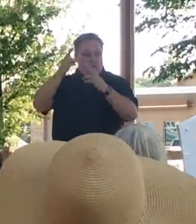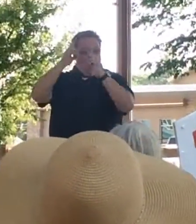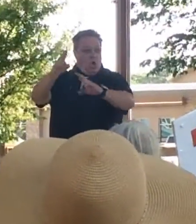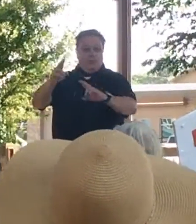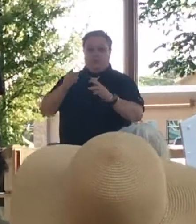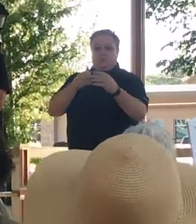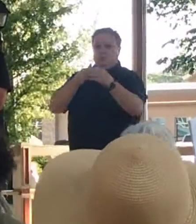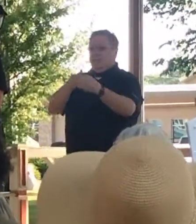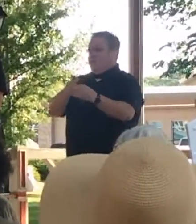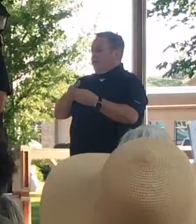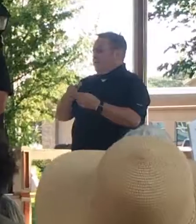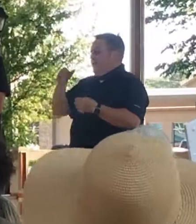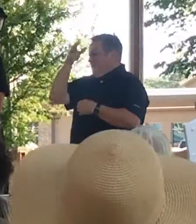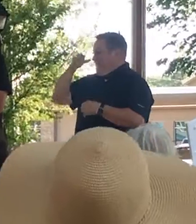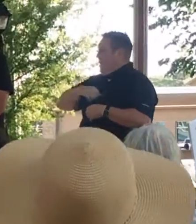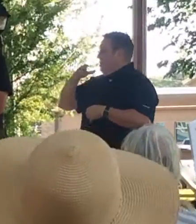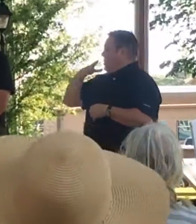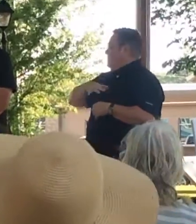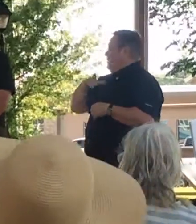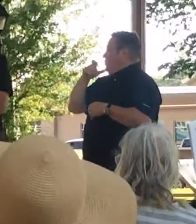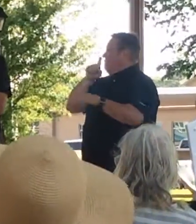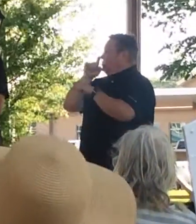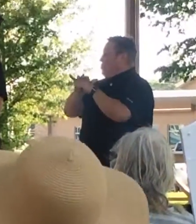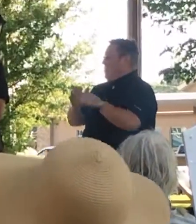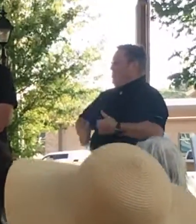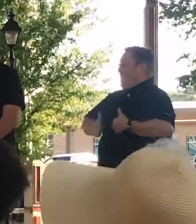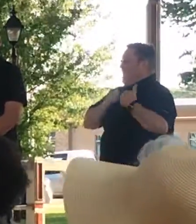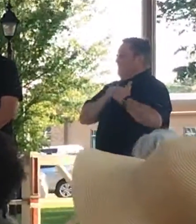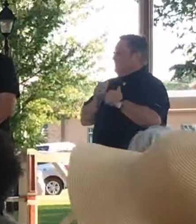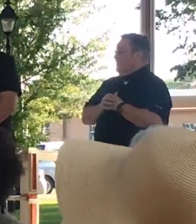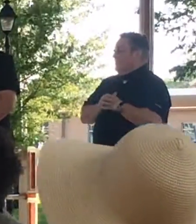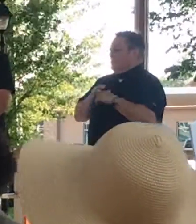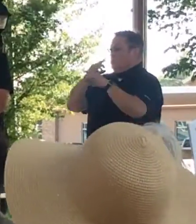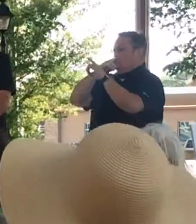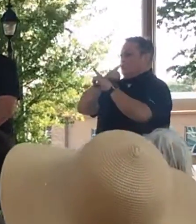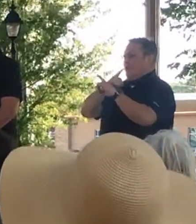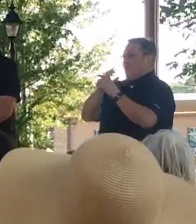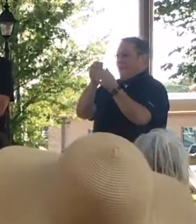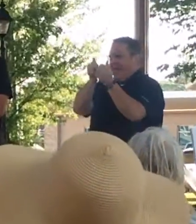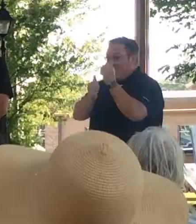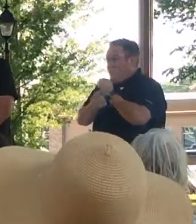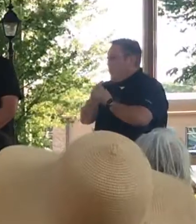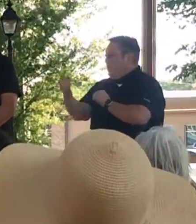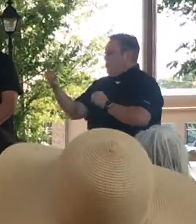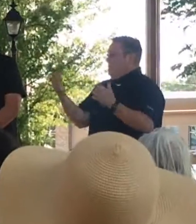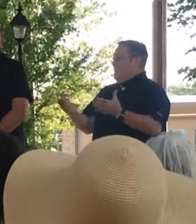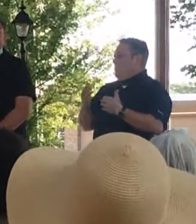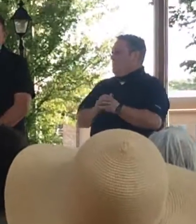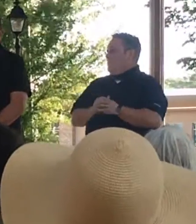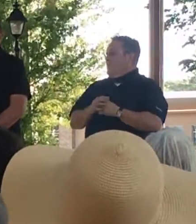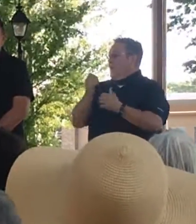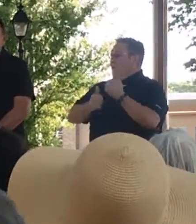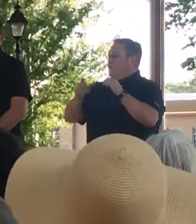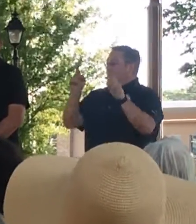to lead the men and women who have sworn their lives to defend every one of you here,